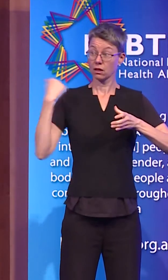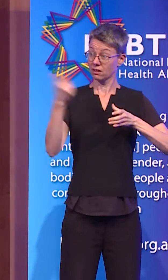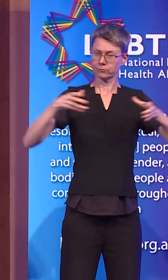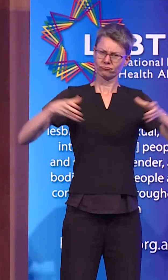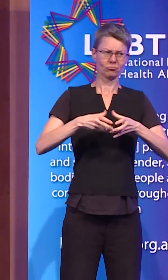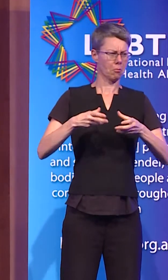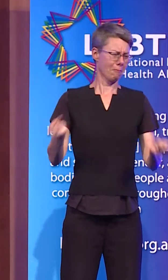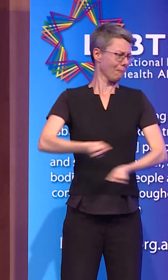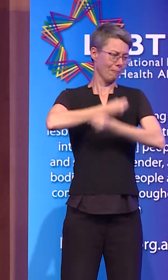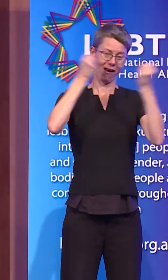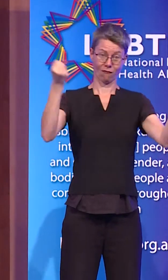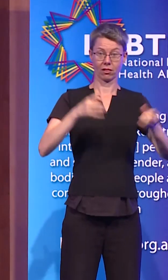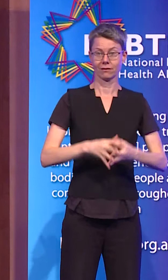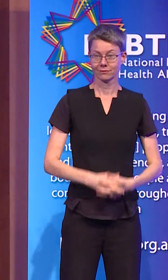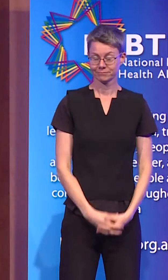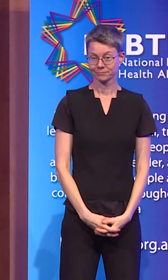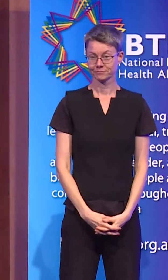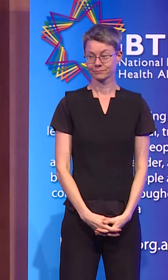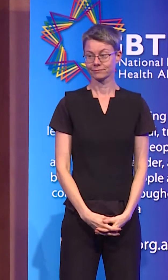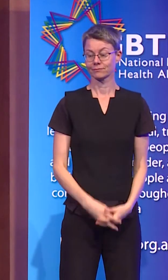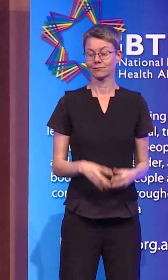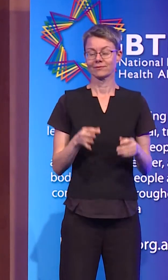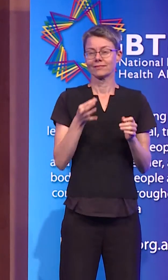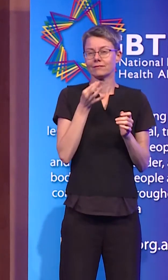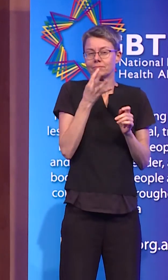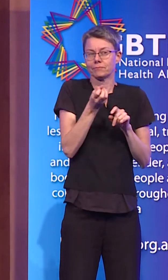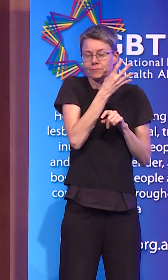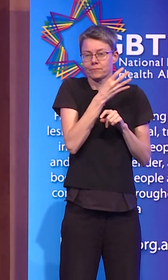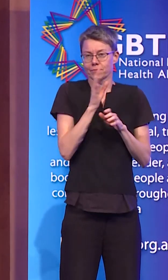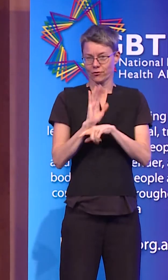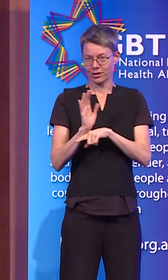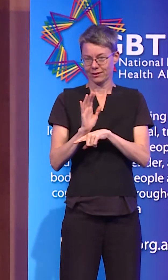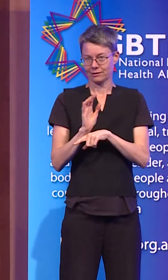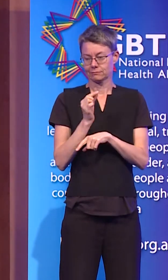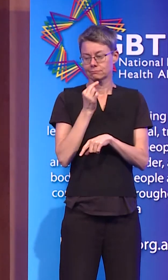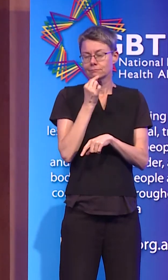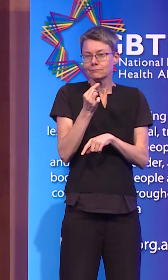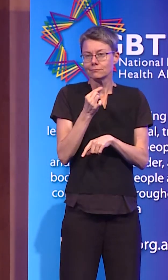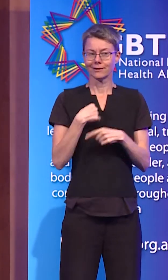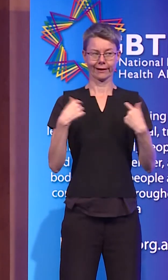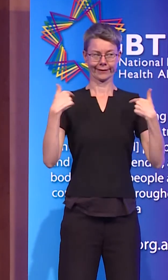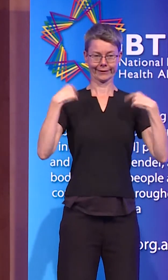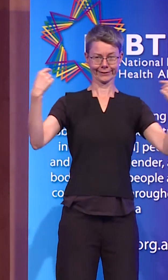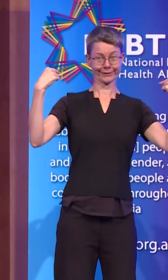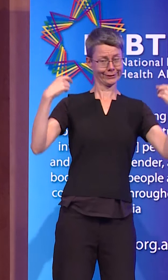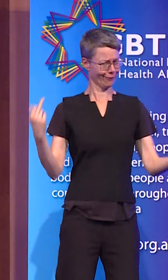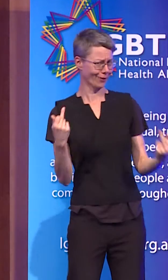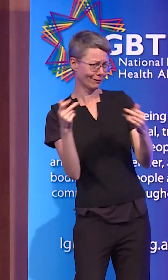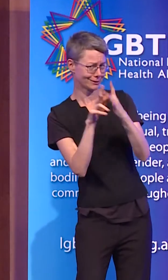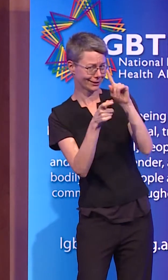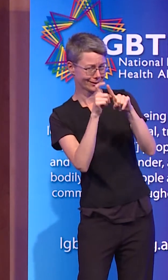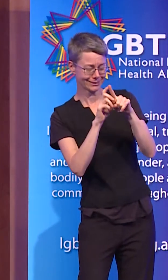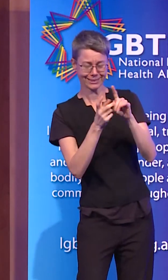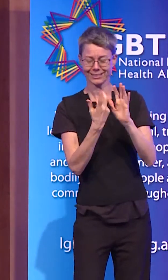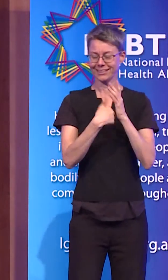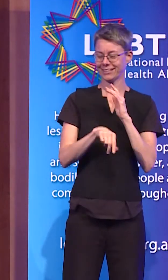powerful force. Now, I'm going to just show you a little tiny snippet of the film. It's a tiny bit of self-promotion. It is available on DVD